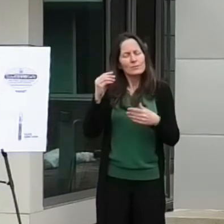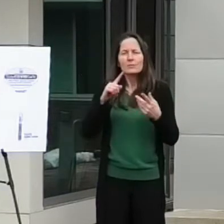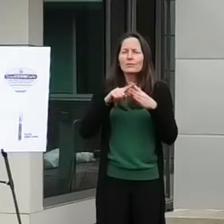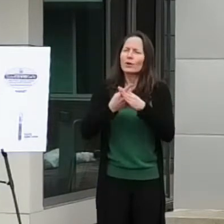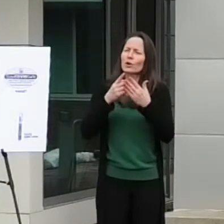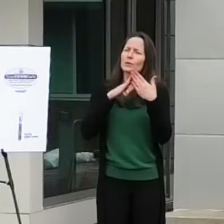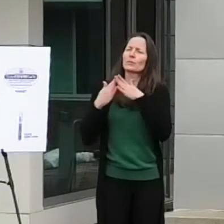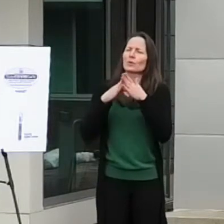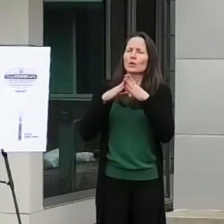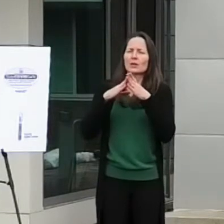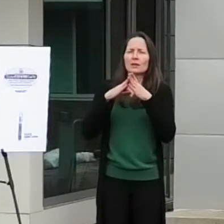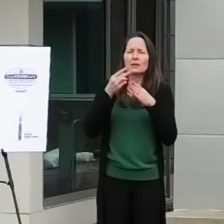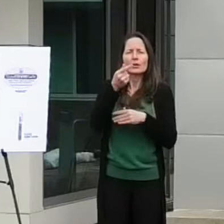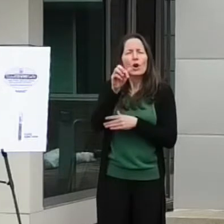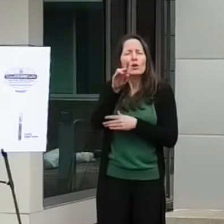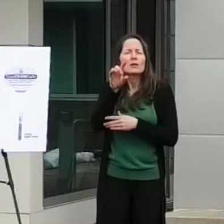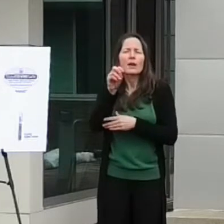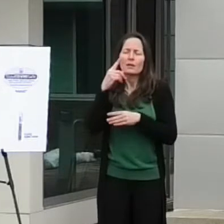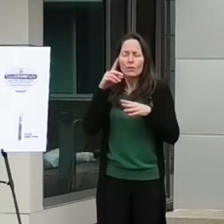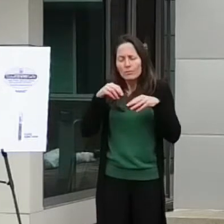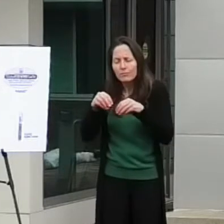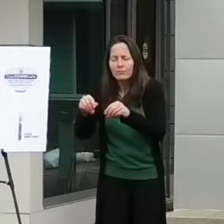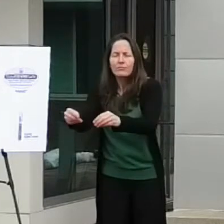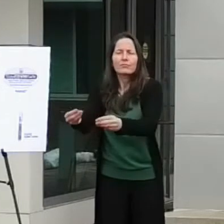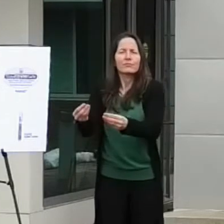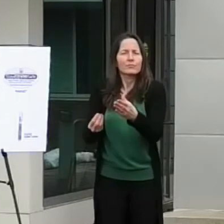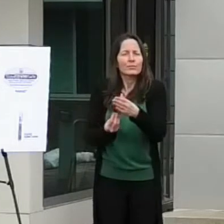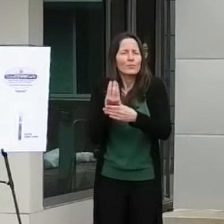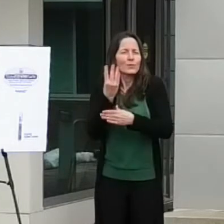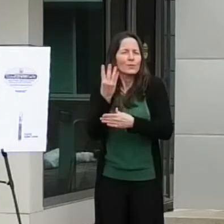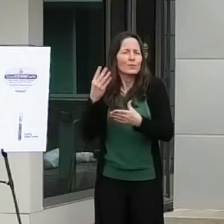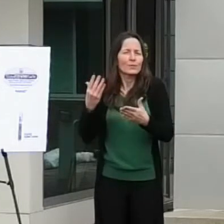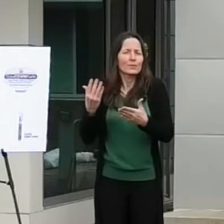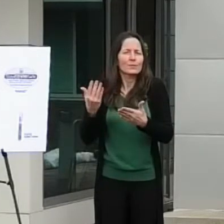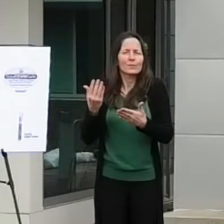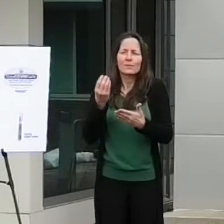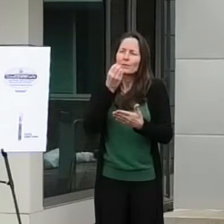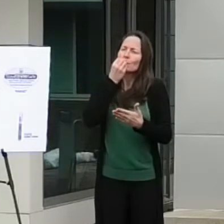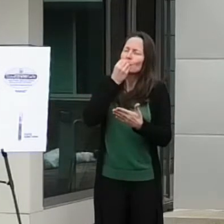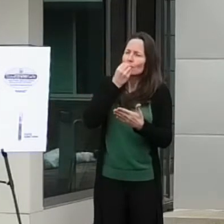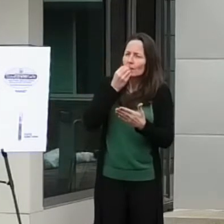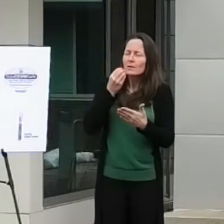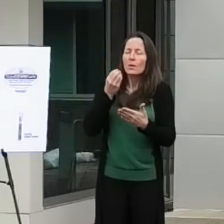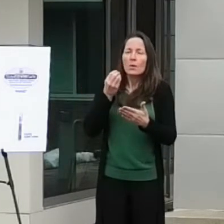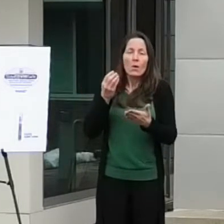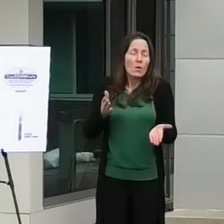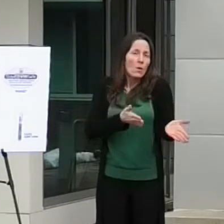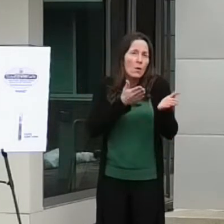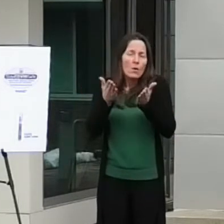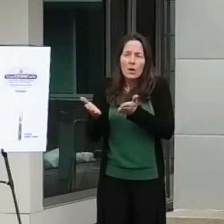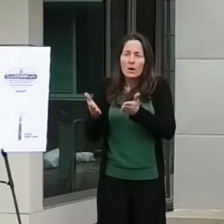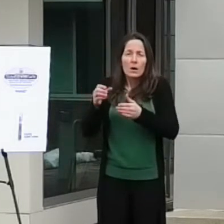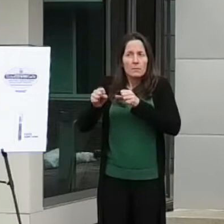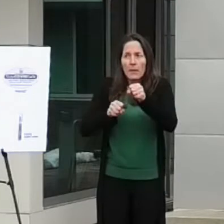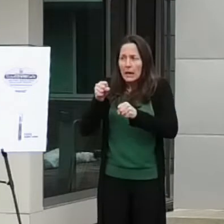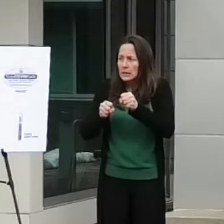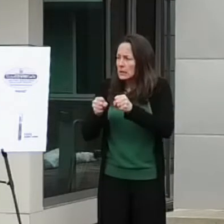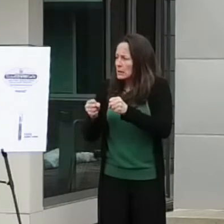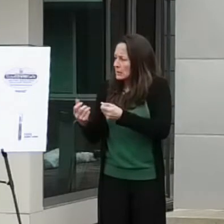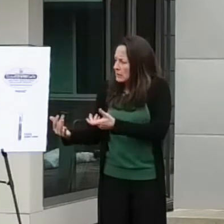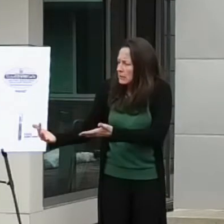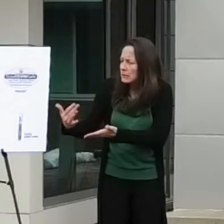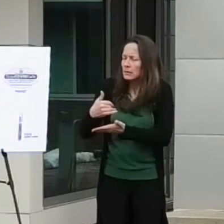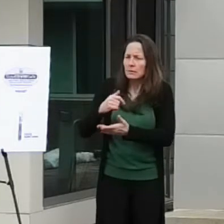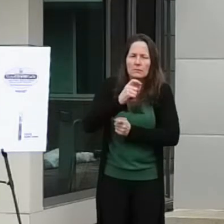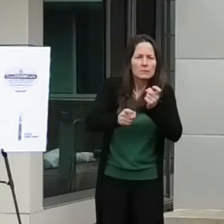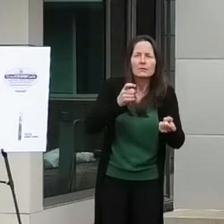teaching students how to maintain our rivers and streams, or collecting bikes and coats for kids,